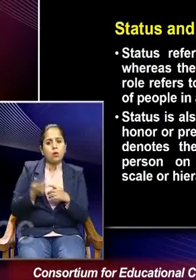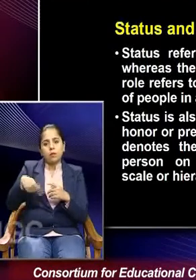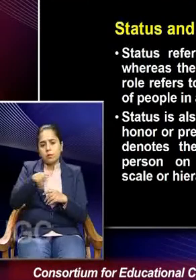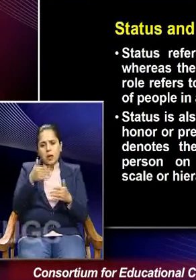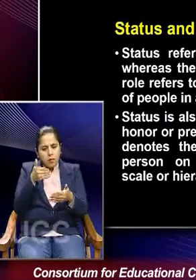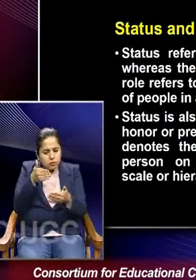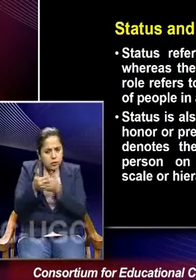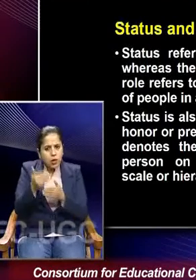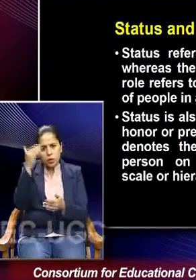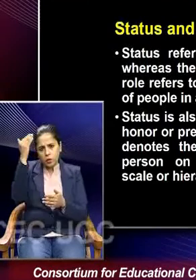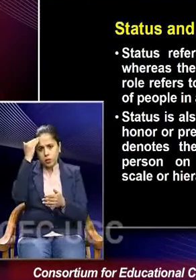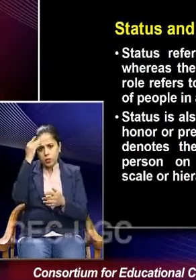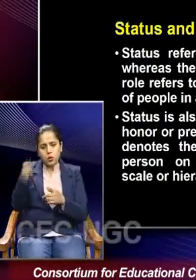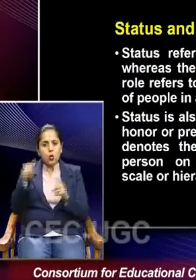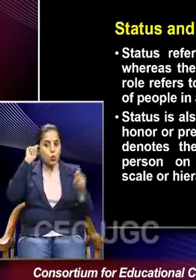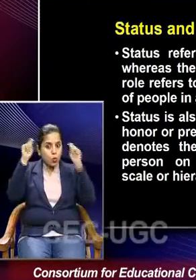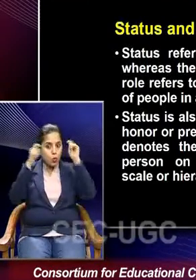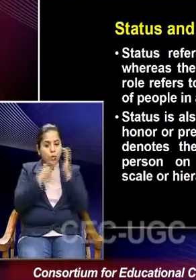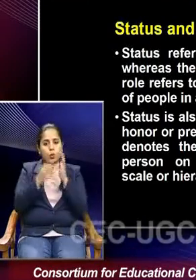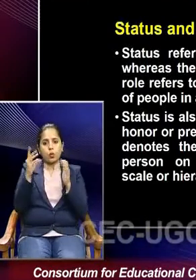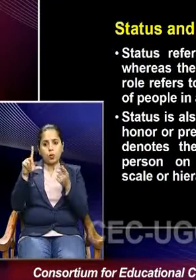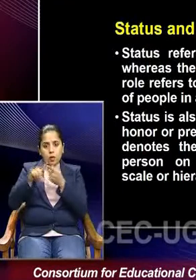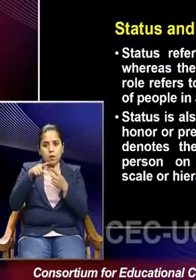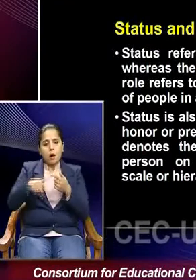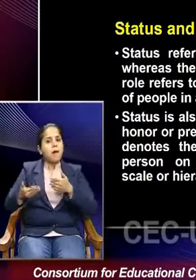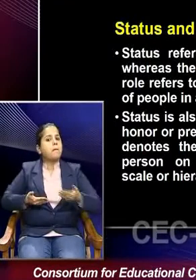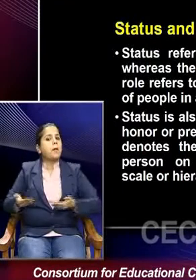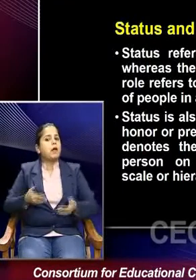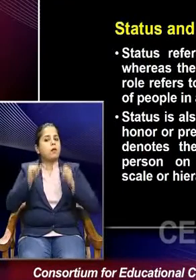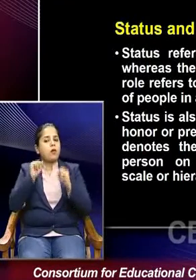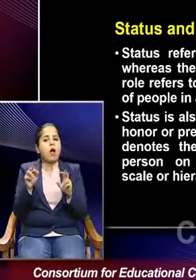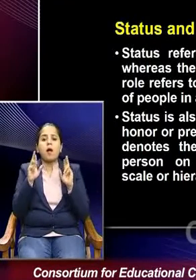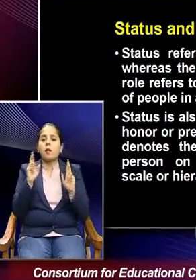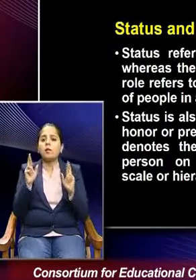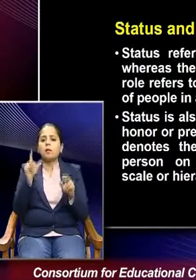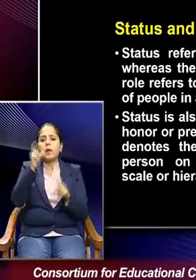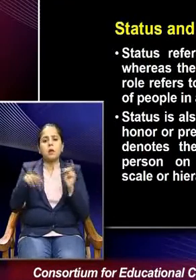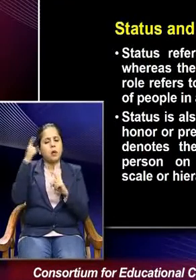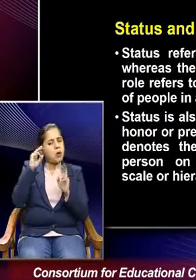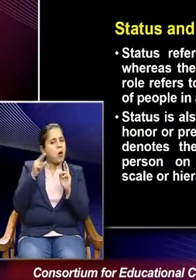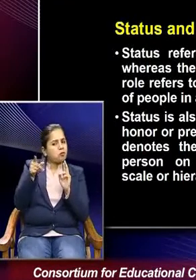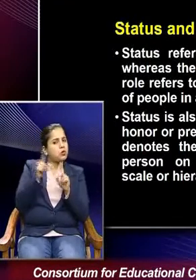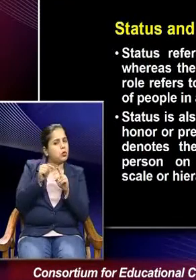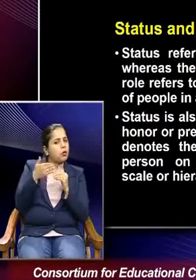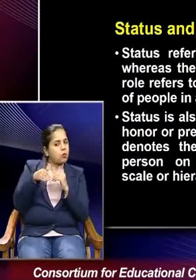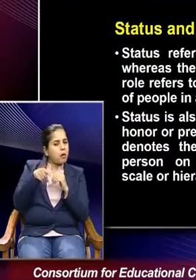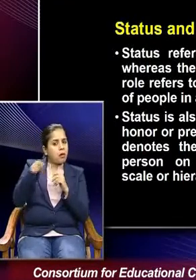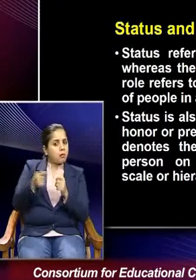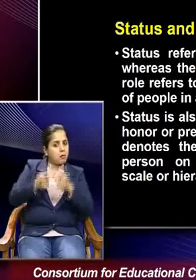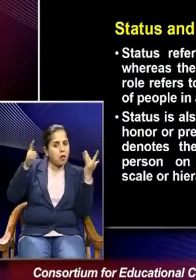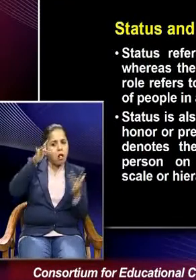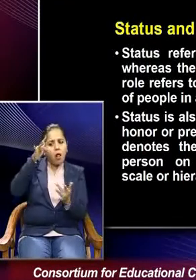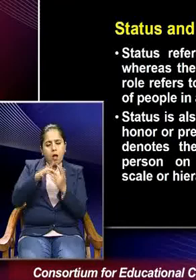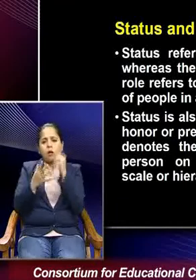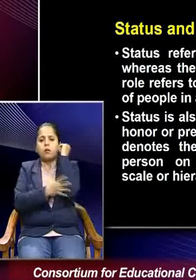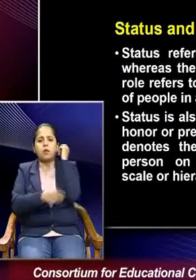closely linked notion of role refer to the behavior expected of people in a status. So, status is